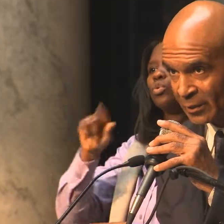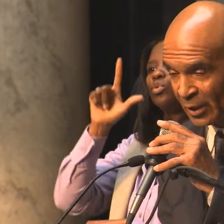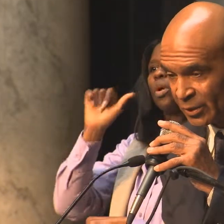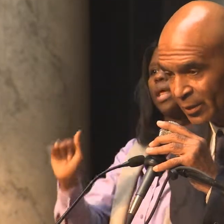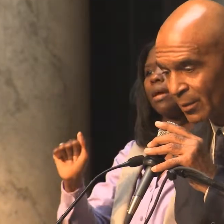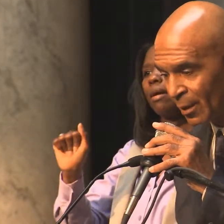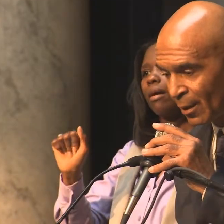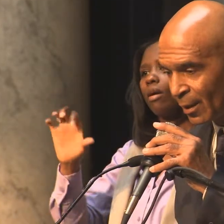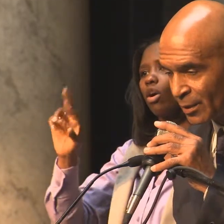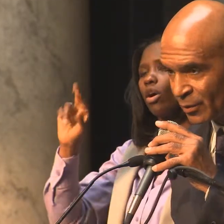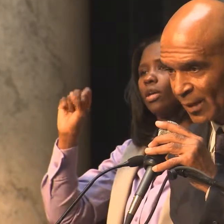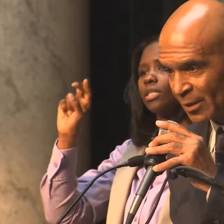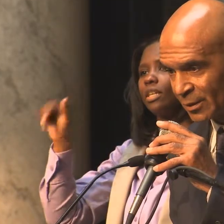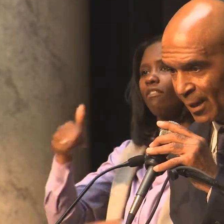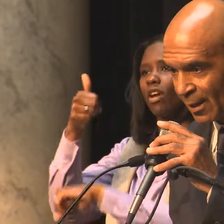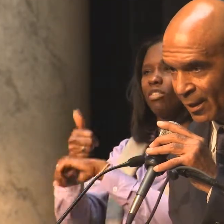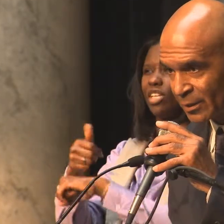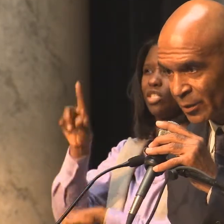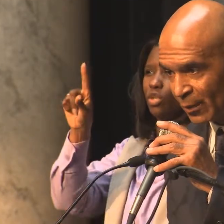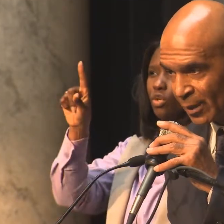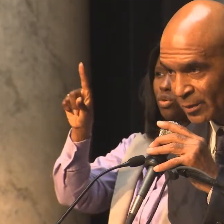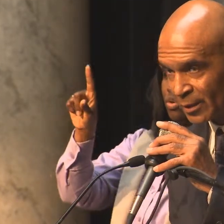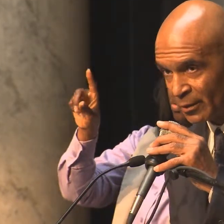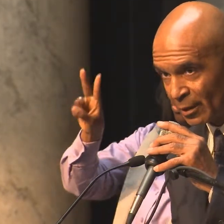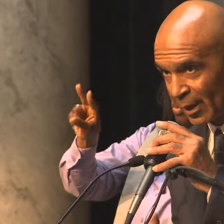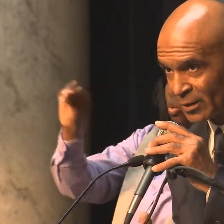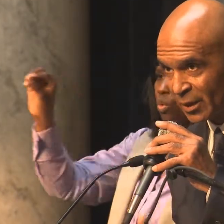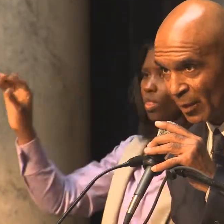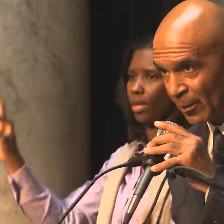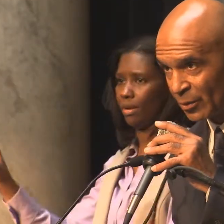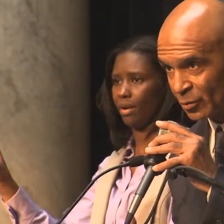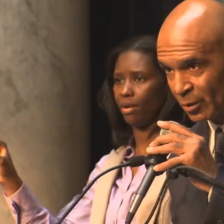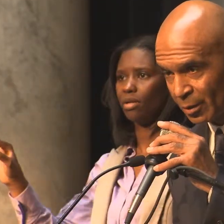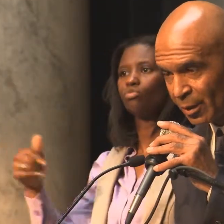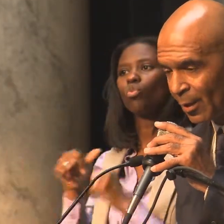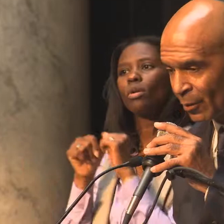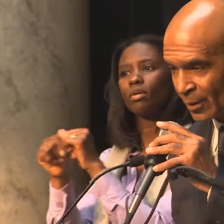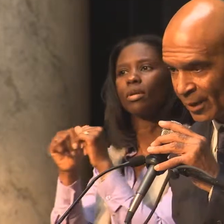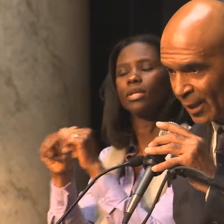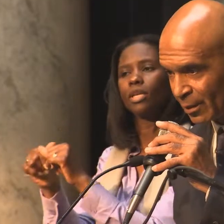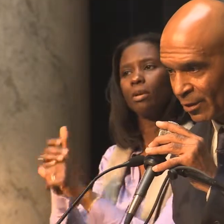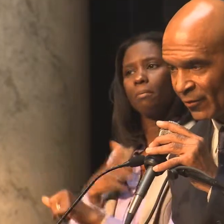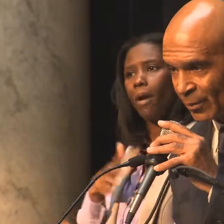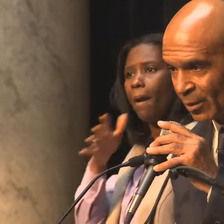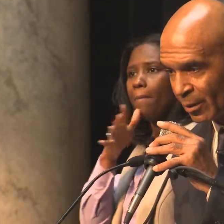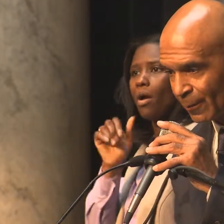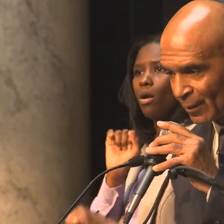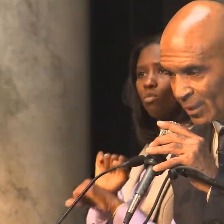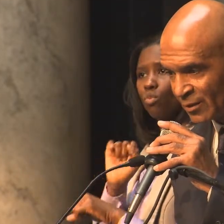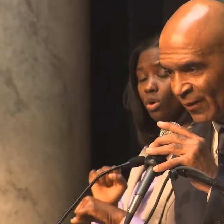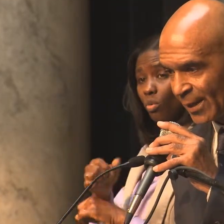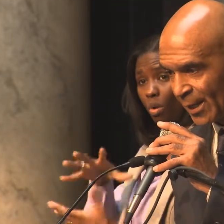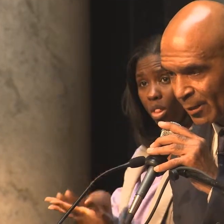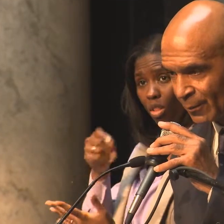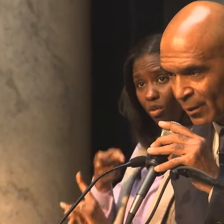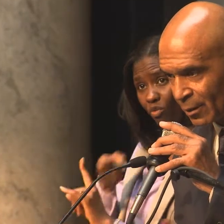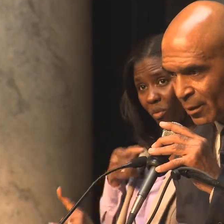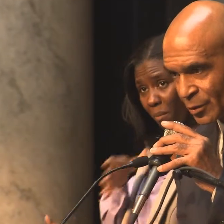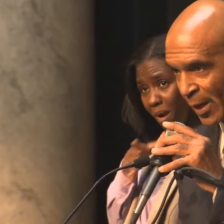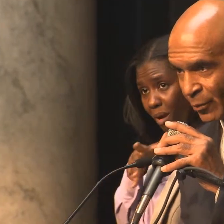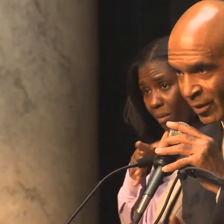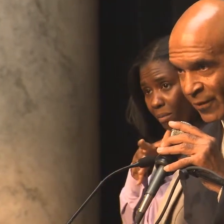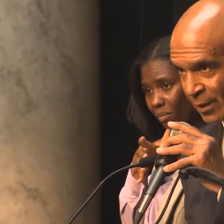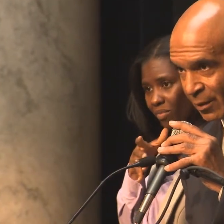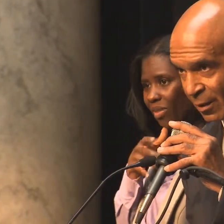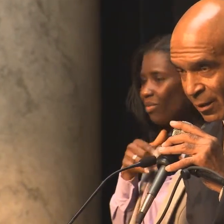Love Foundation in 2009 to continue the legacy of my mother's work. One thing I learned from her is to find out,